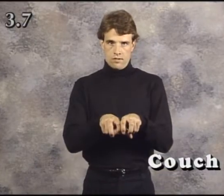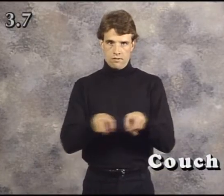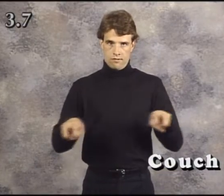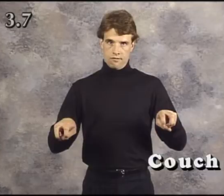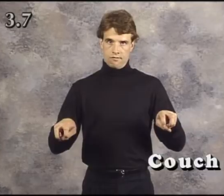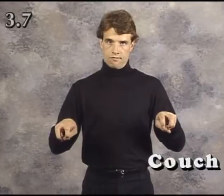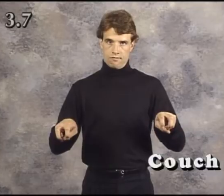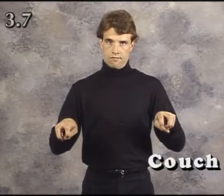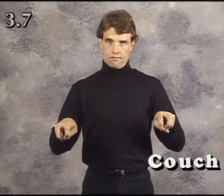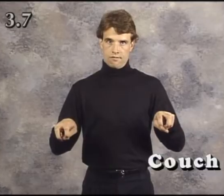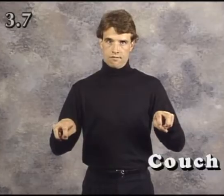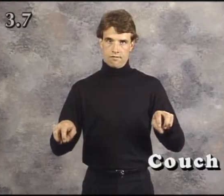Couch.